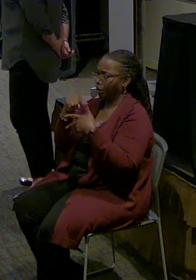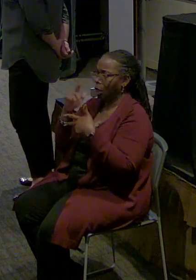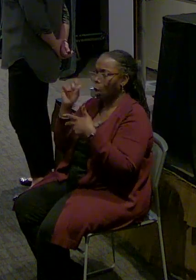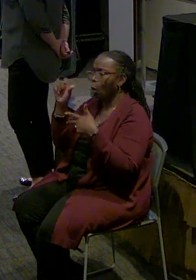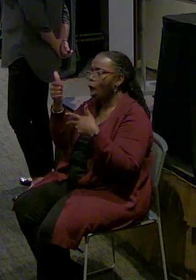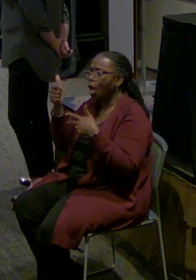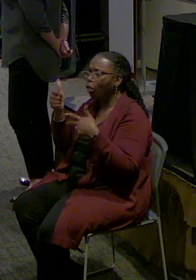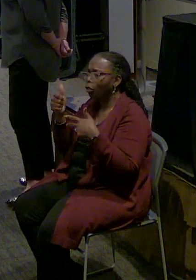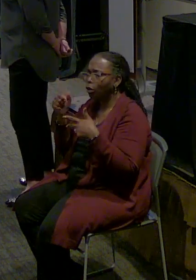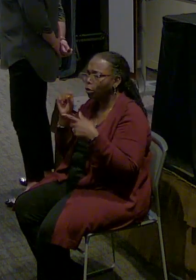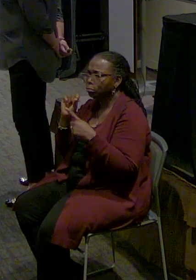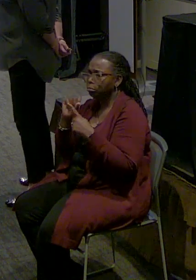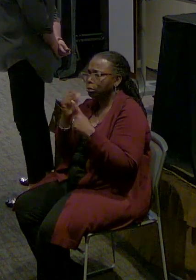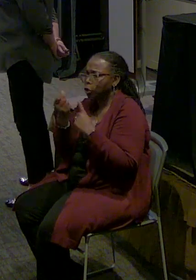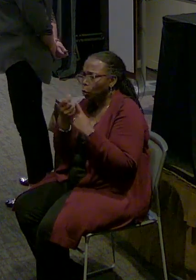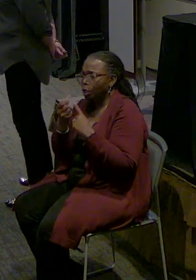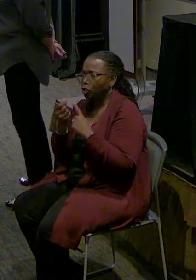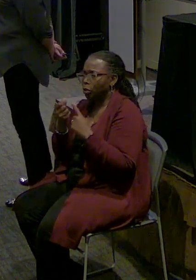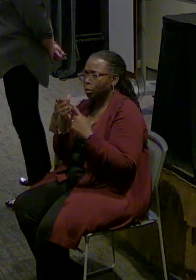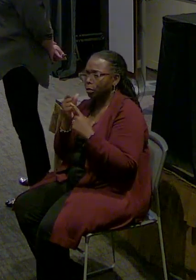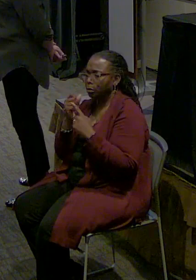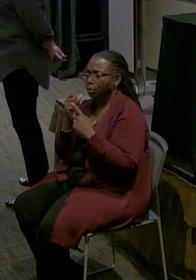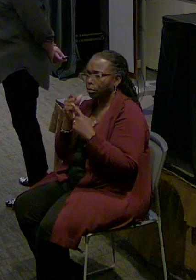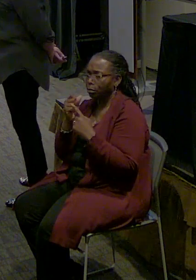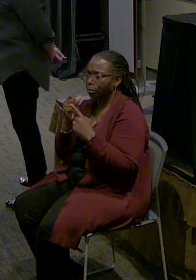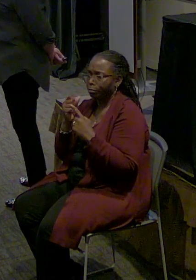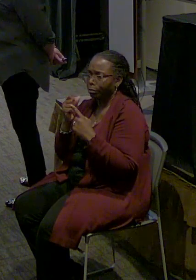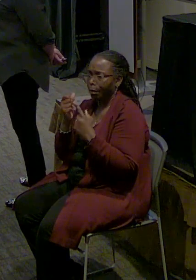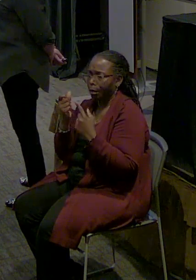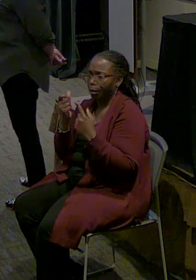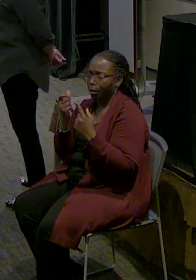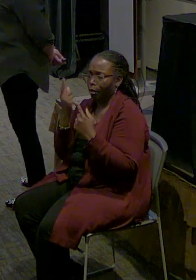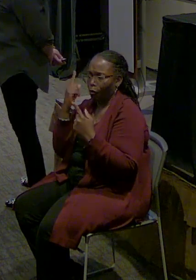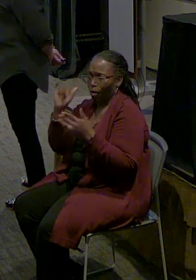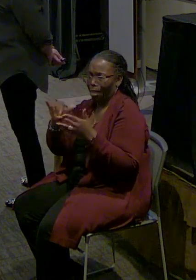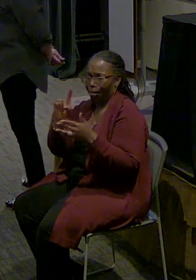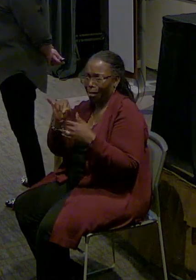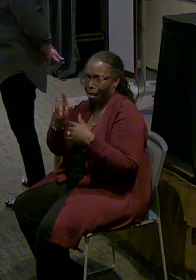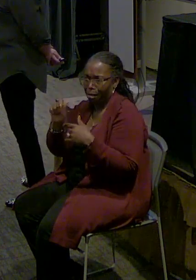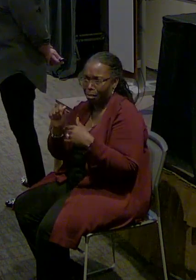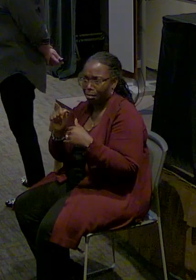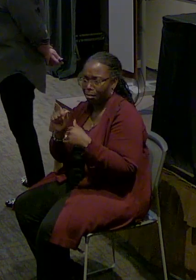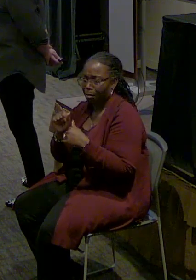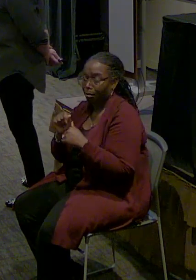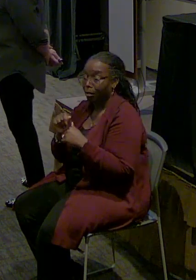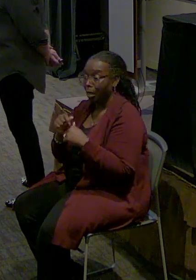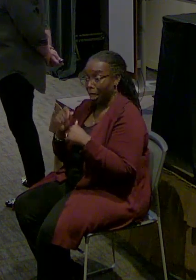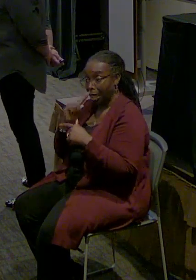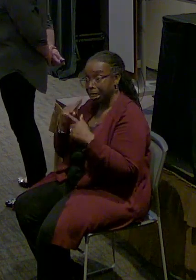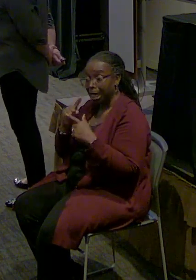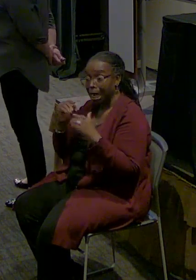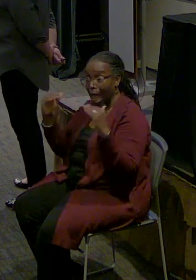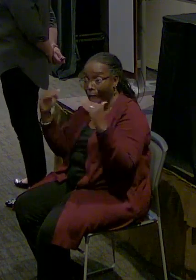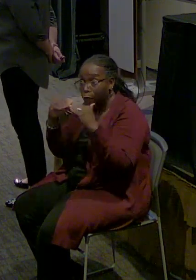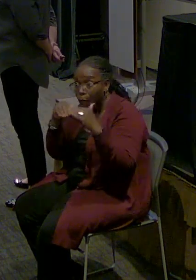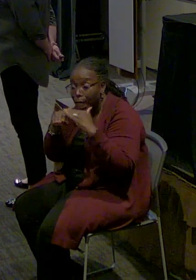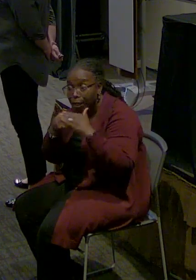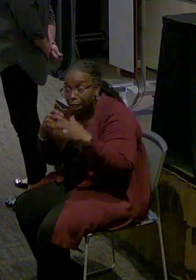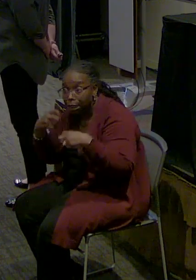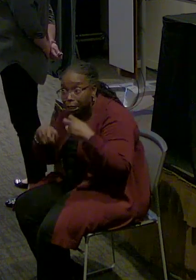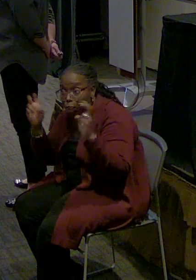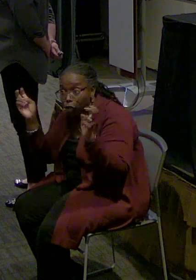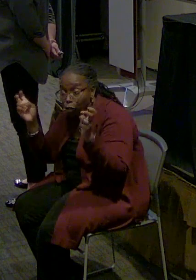other factors play a role in that data? Is it an equity and access issue?